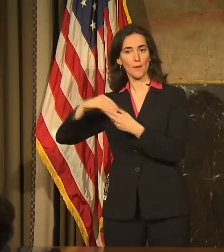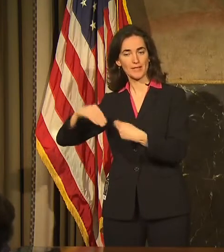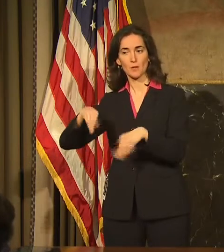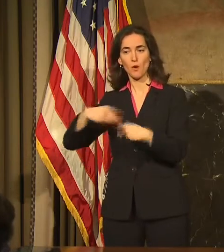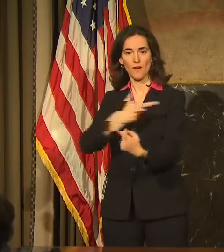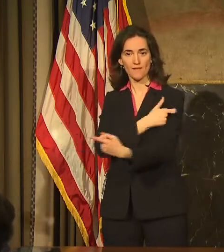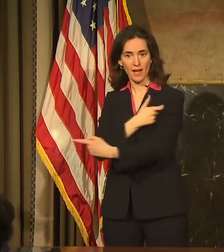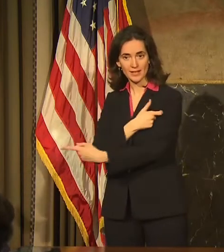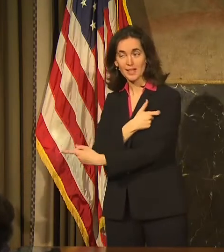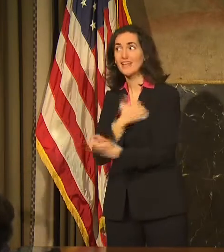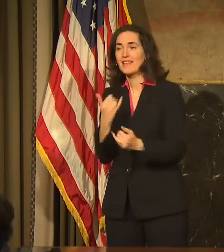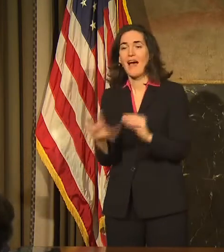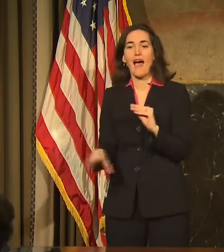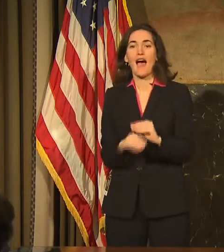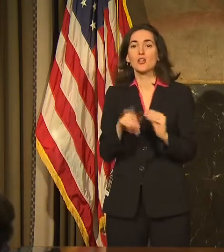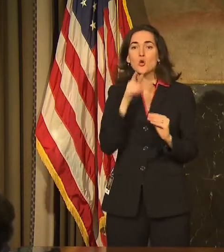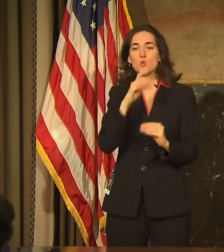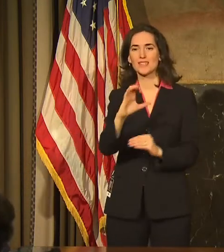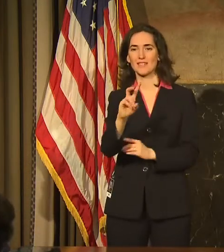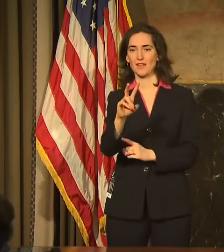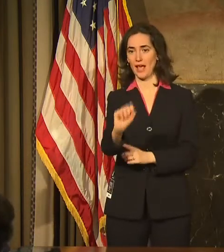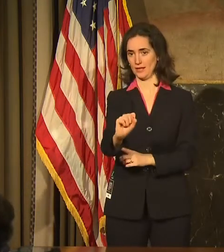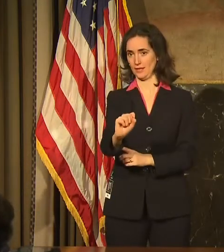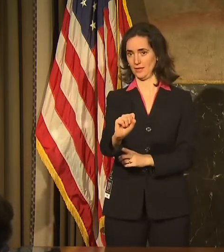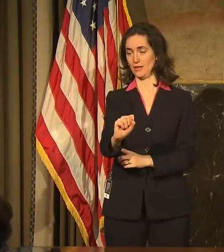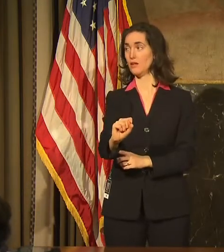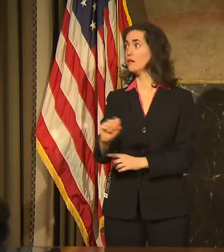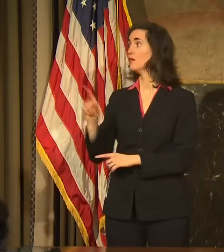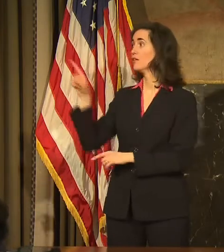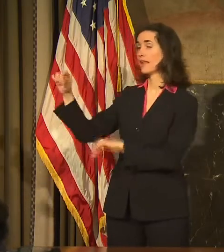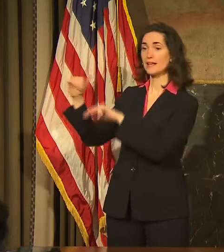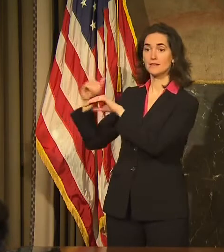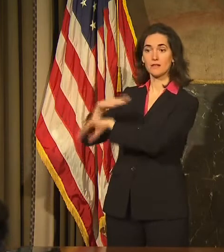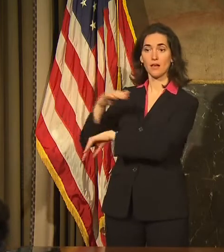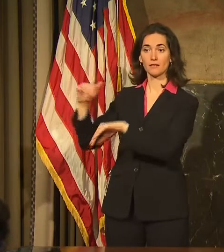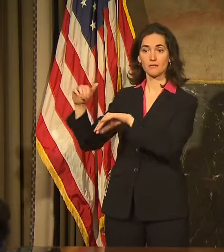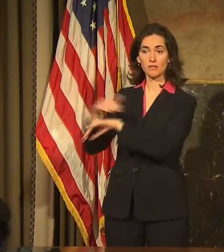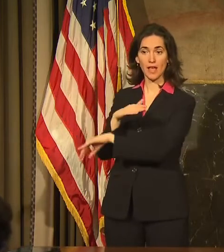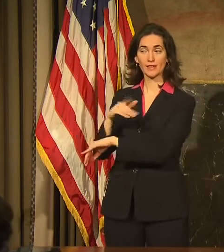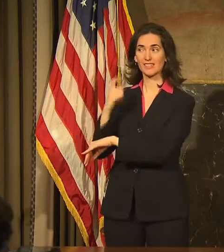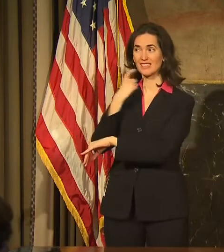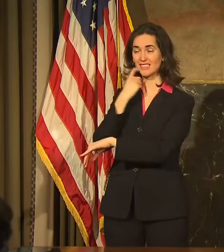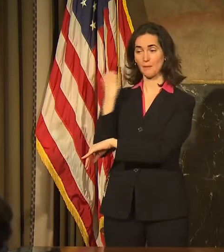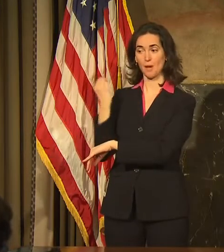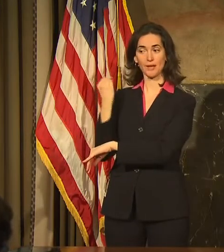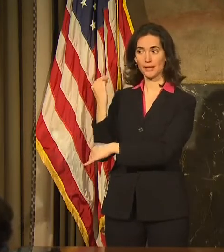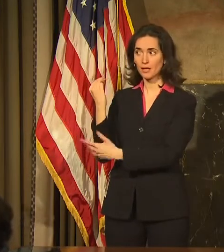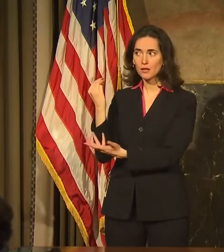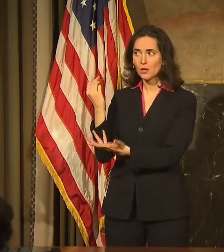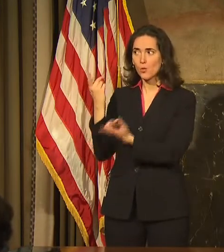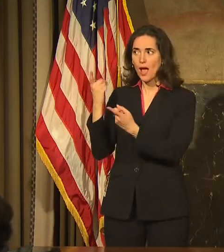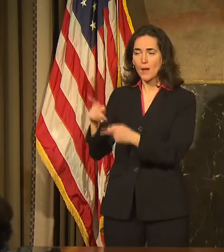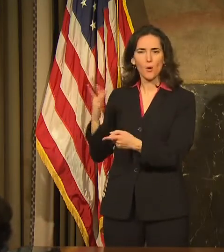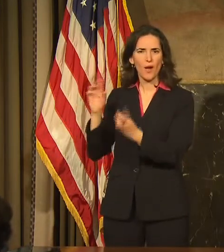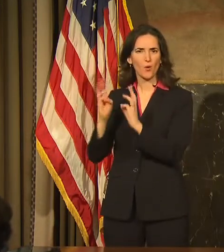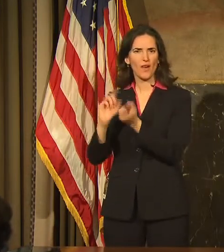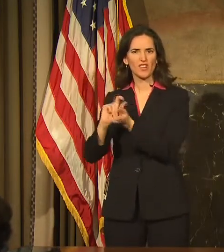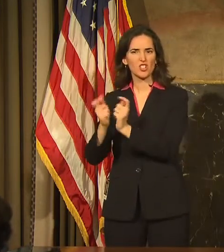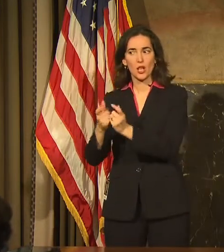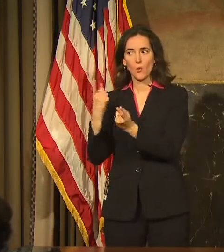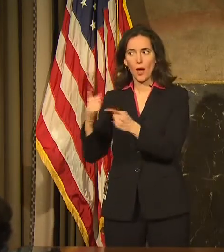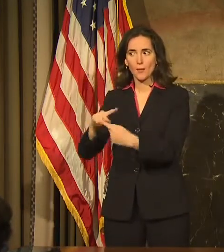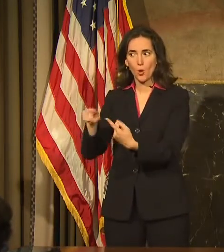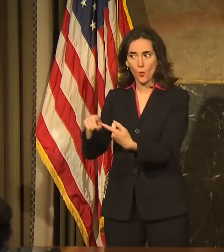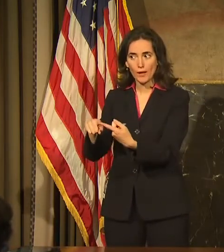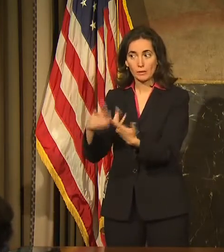know offhand how the weather is going to affect the shipments that they would otherwise have expected on Monday, but CVS stores